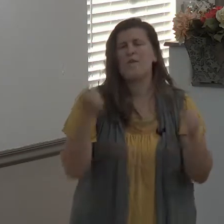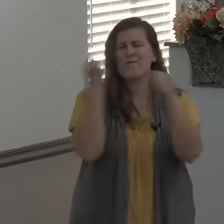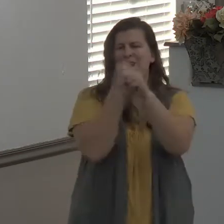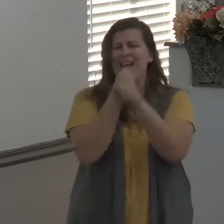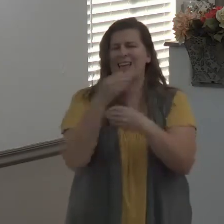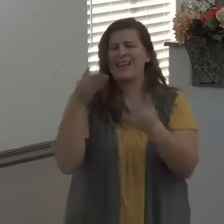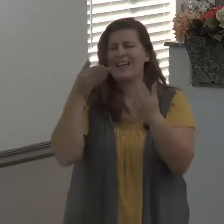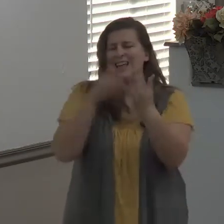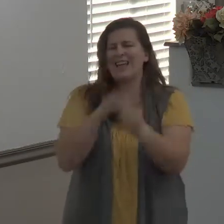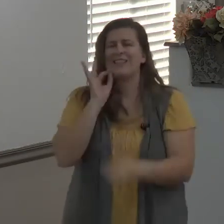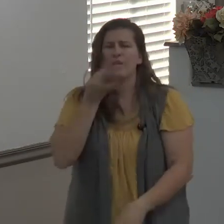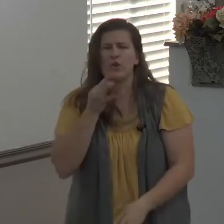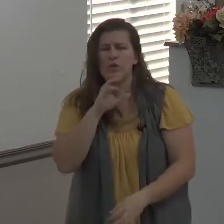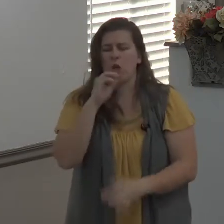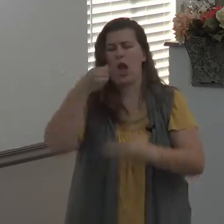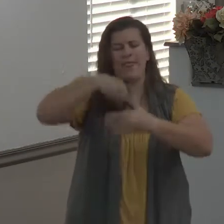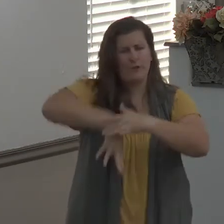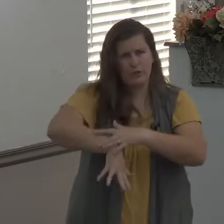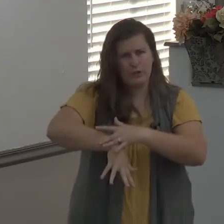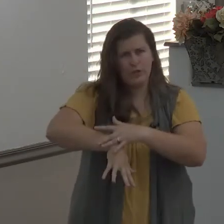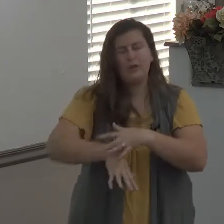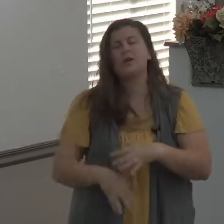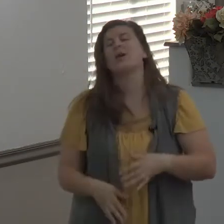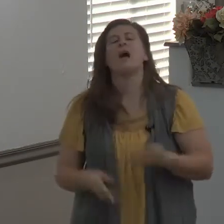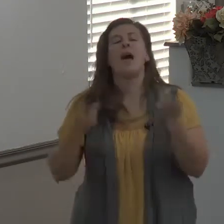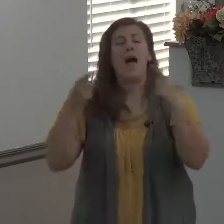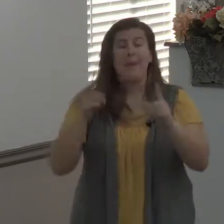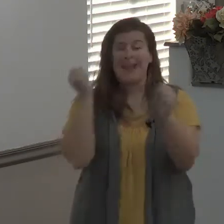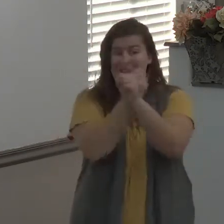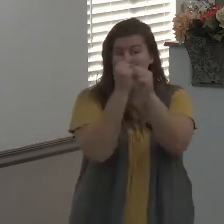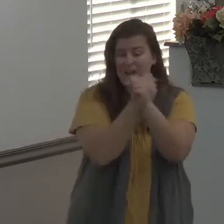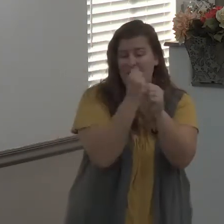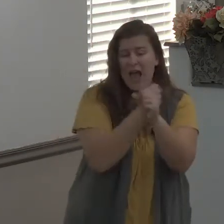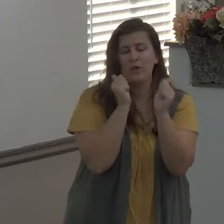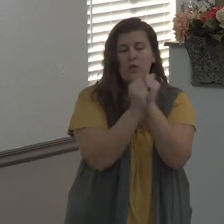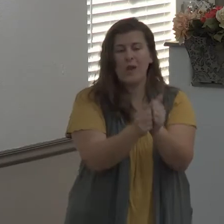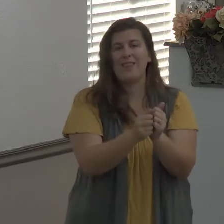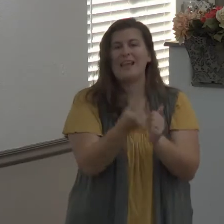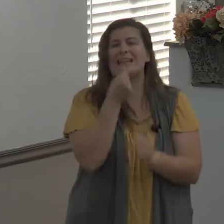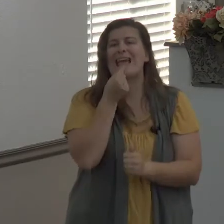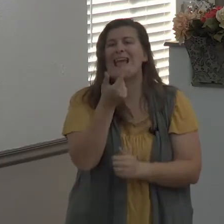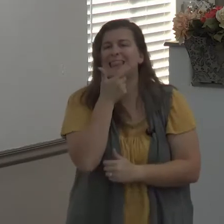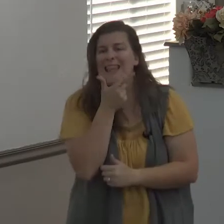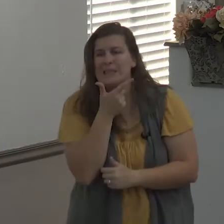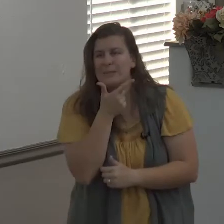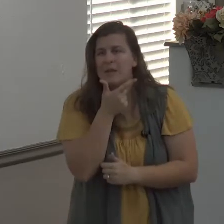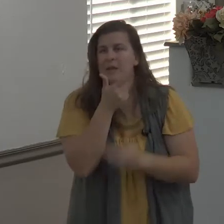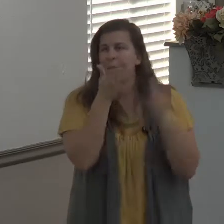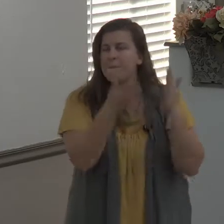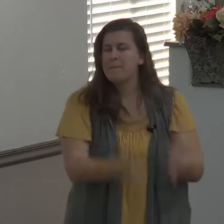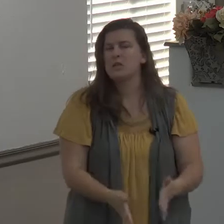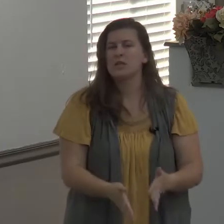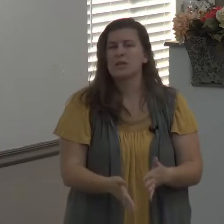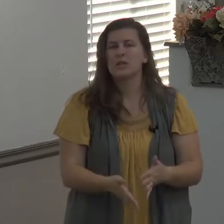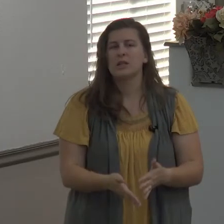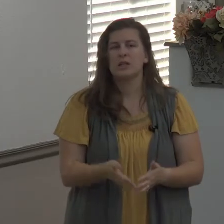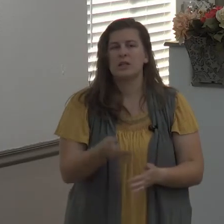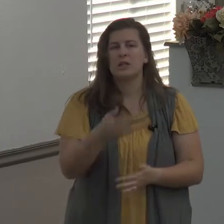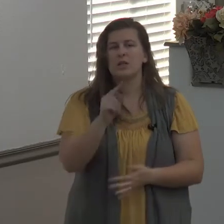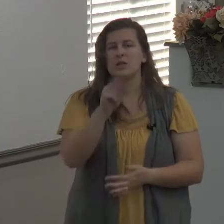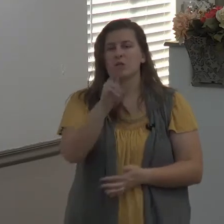to focus on the individual, what we're doing is battling the fruit, not the root. If I can say it that way. When I take the